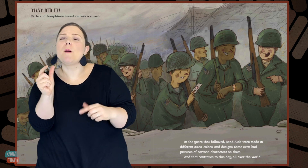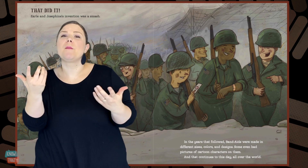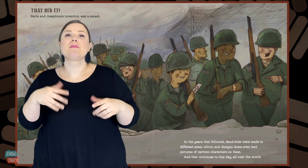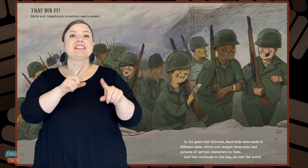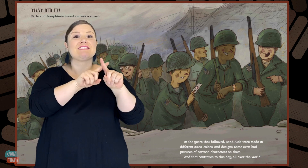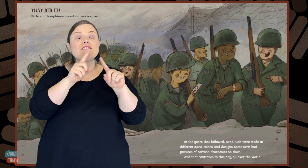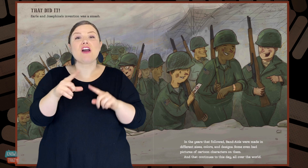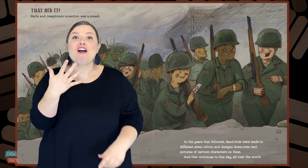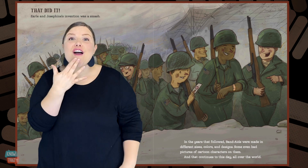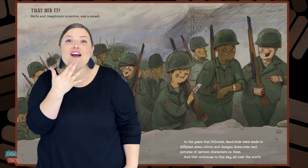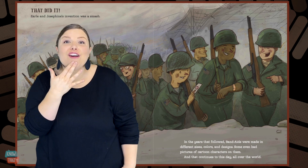and designs.